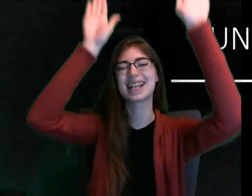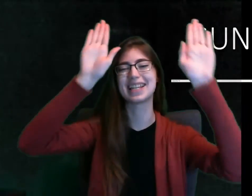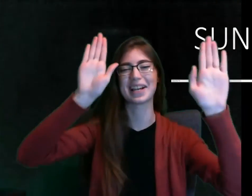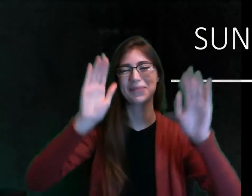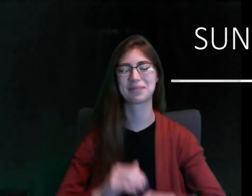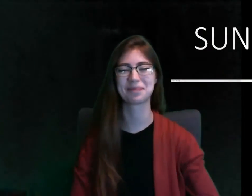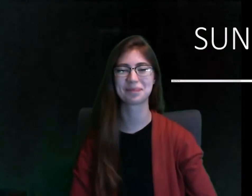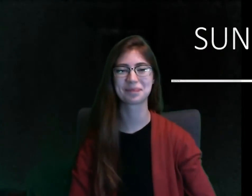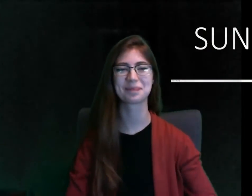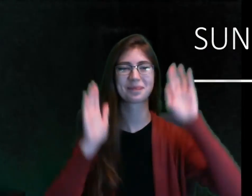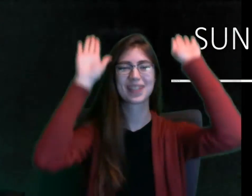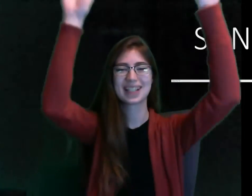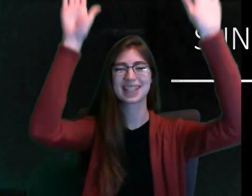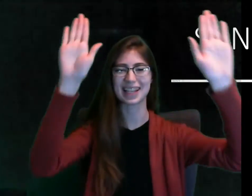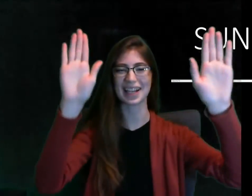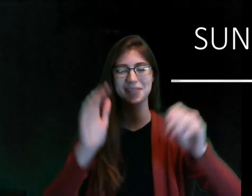Sunday. Sunday.